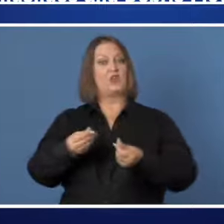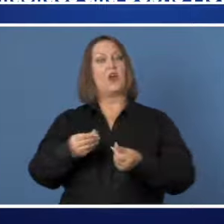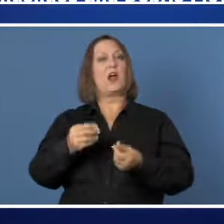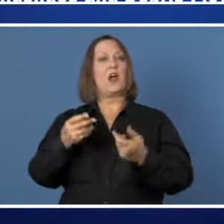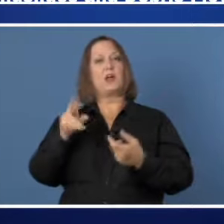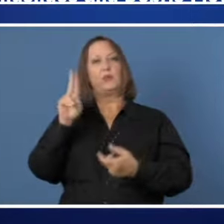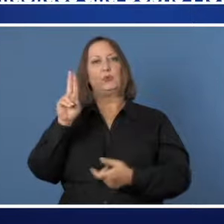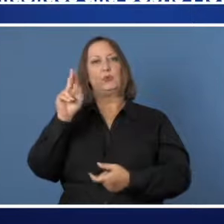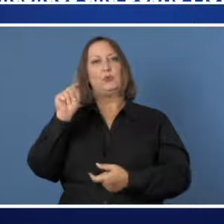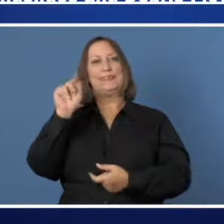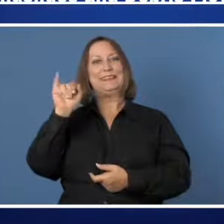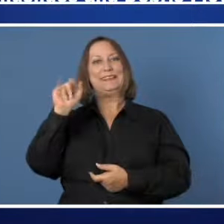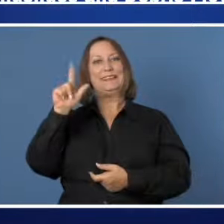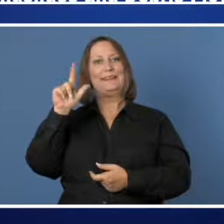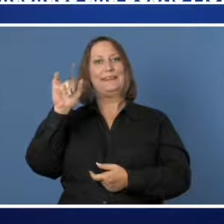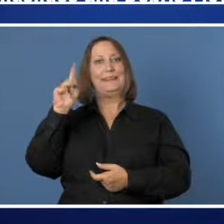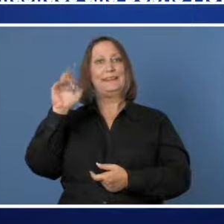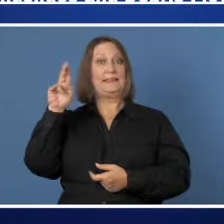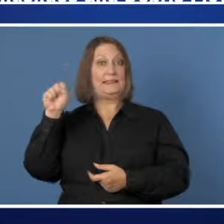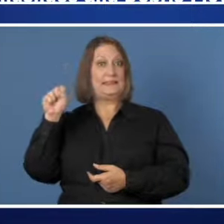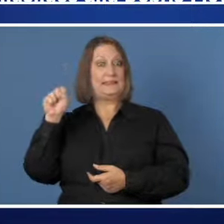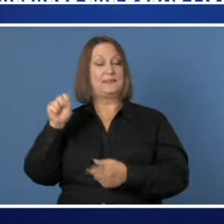Underground utility lines break.